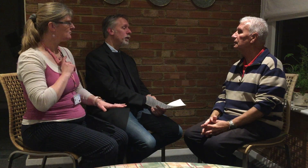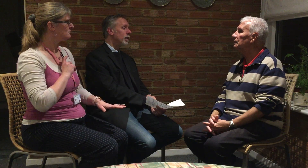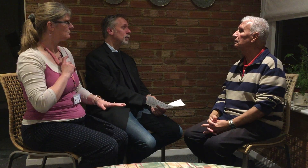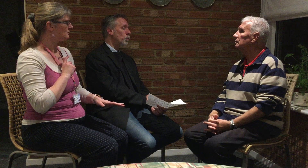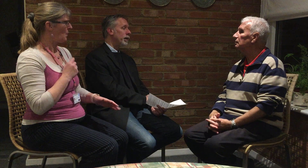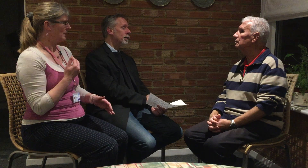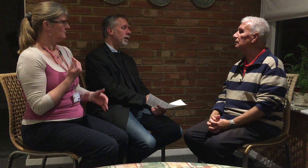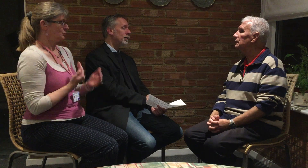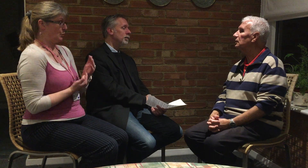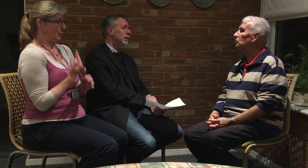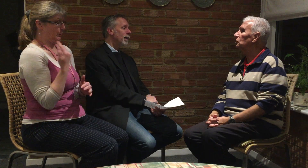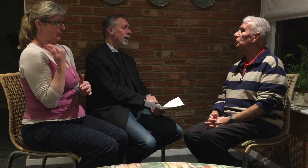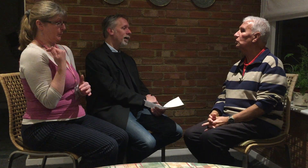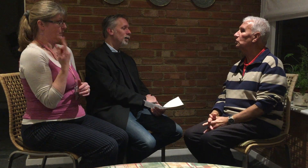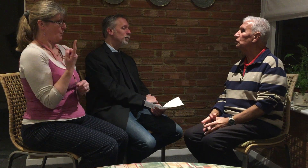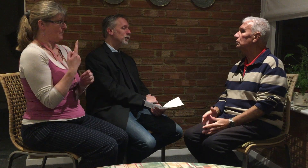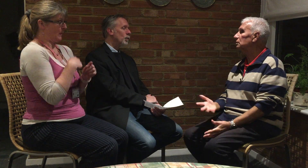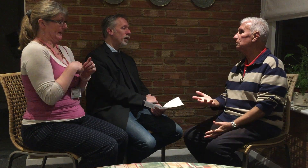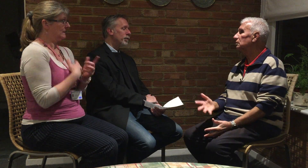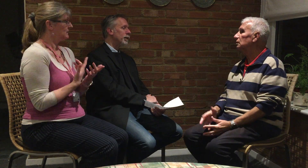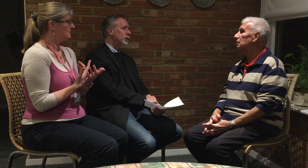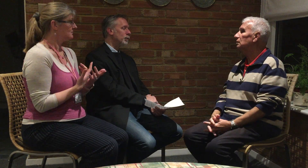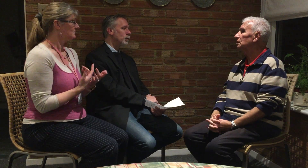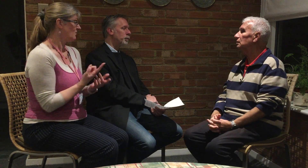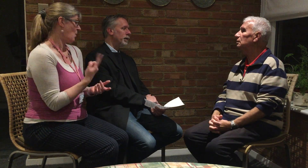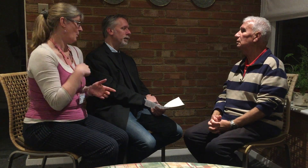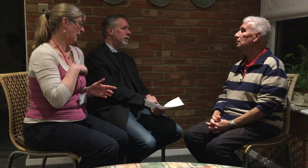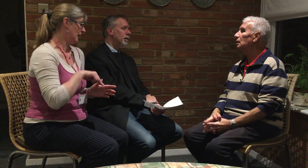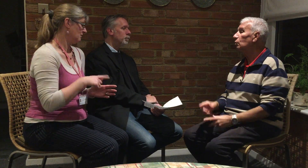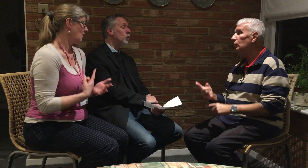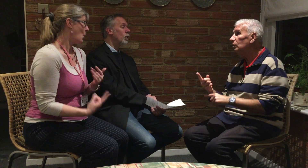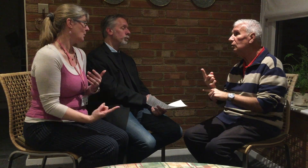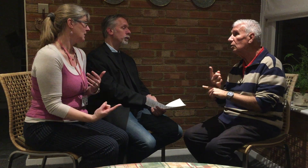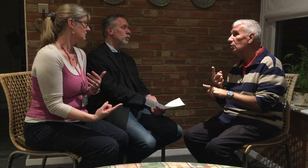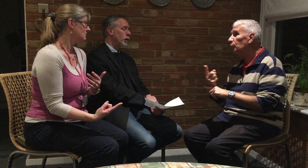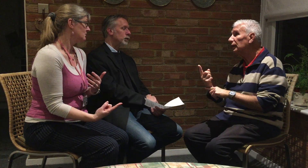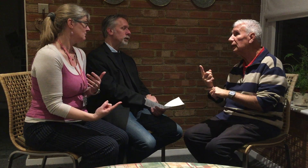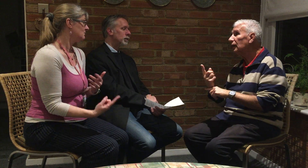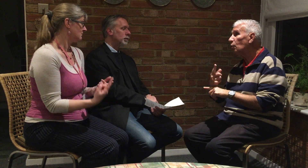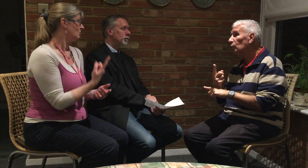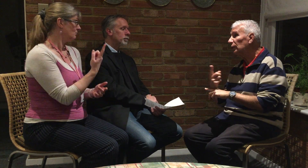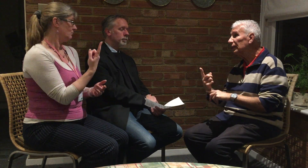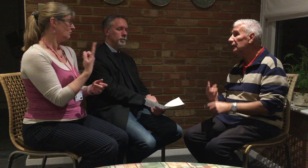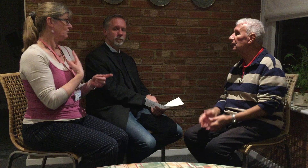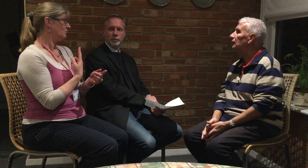us a week now, so I think she will be more confident when she's